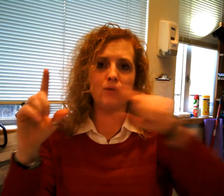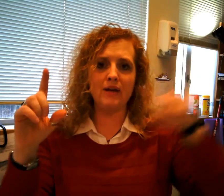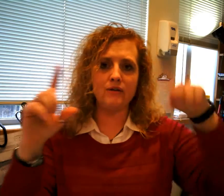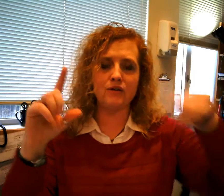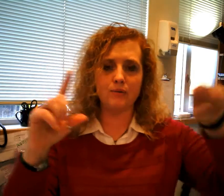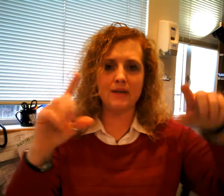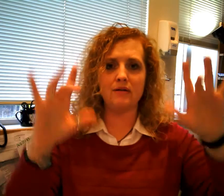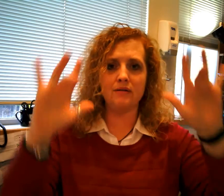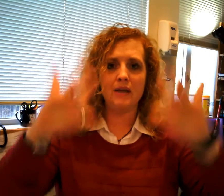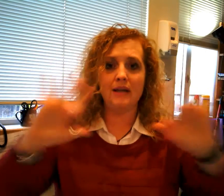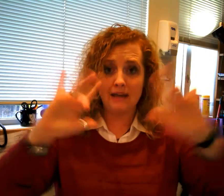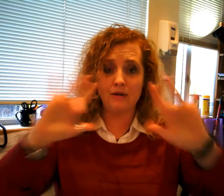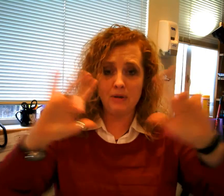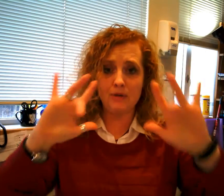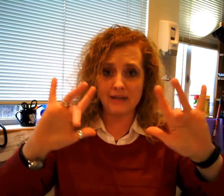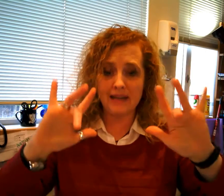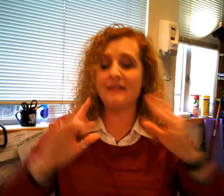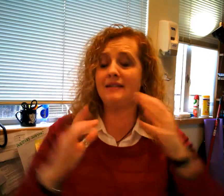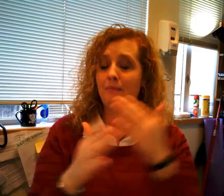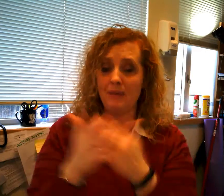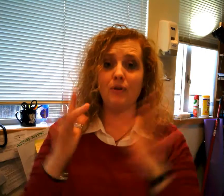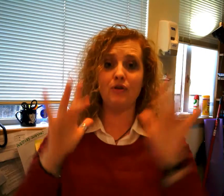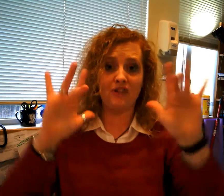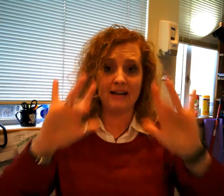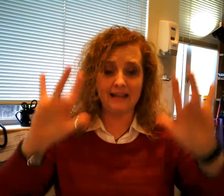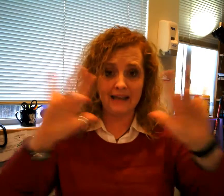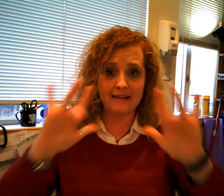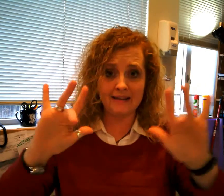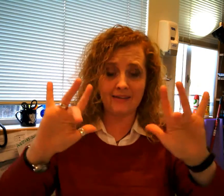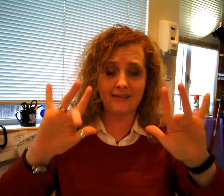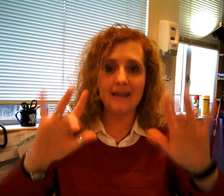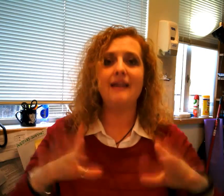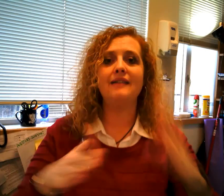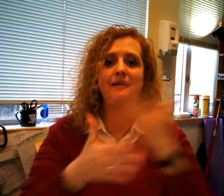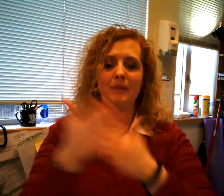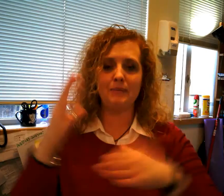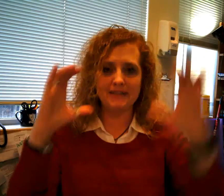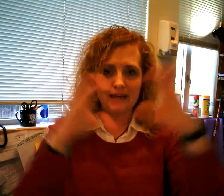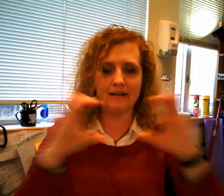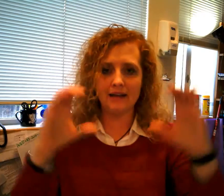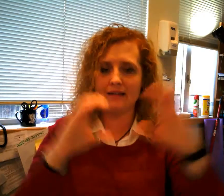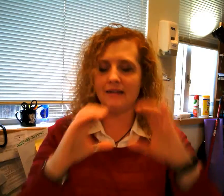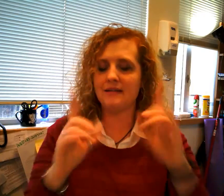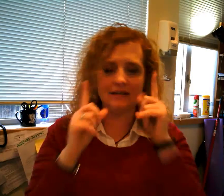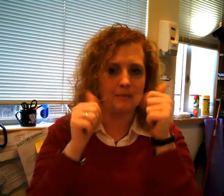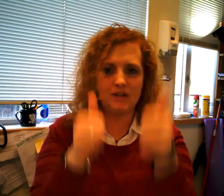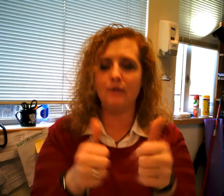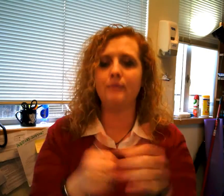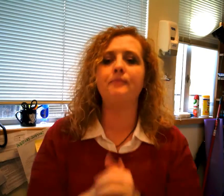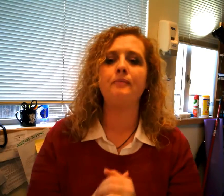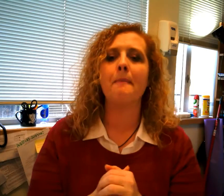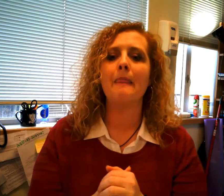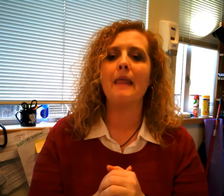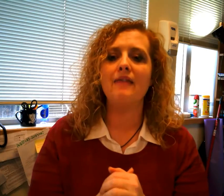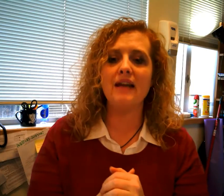to reel, like computer like this. Some people sign it like this. Some people sign it like this. It's up to you. The next one